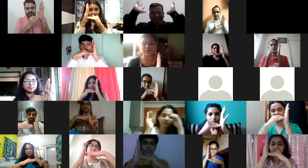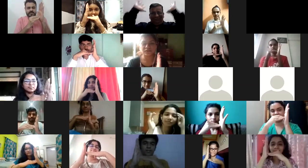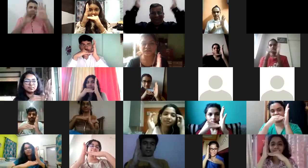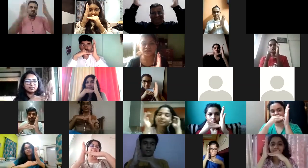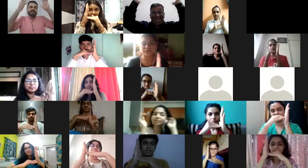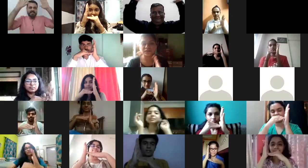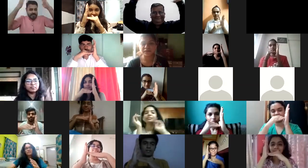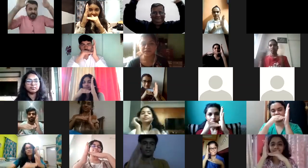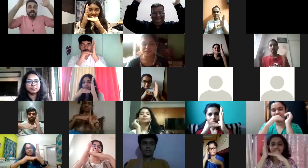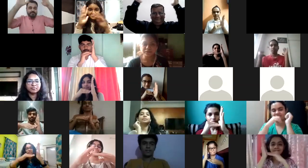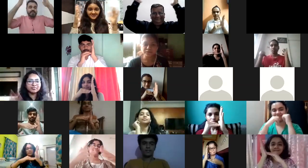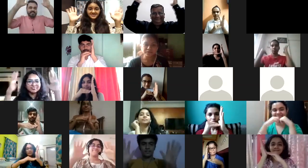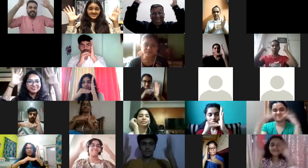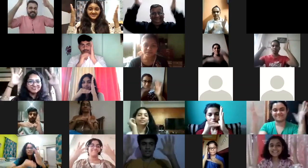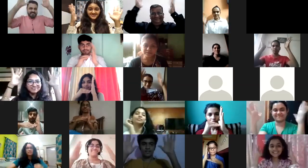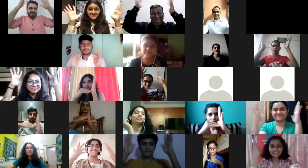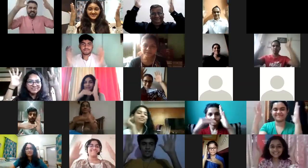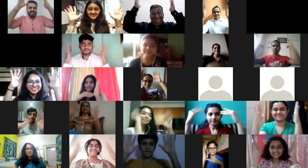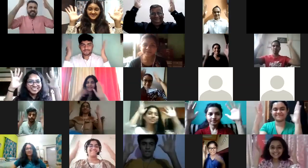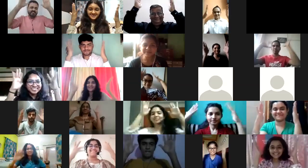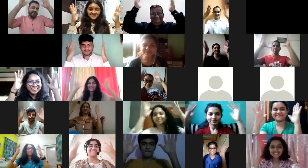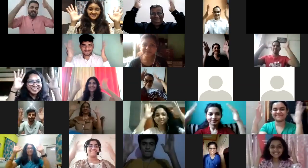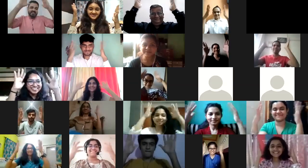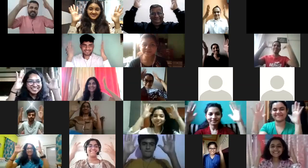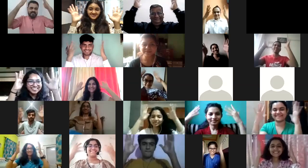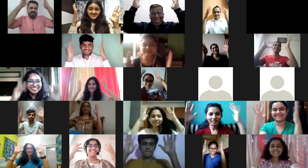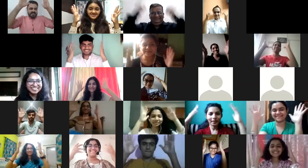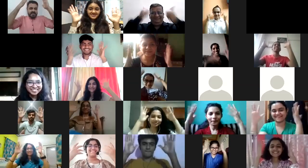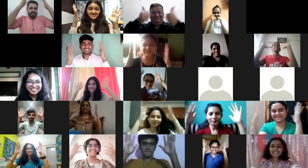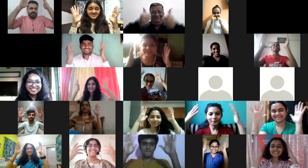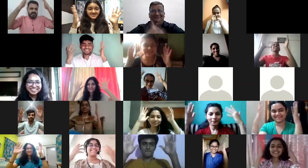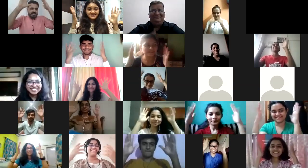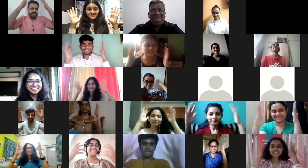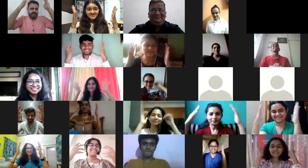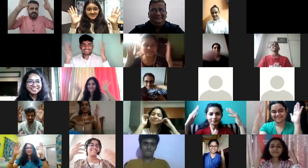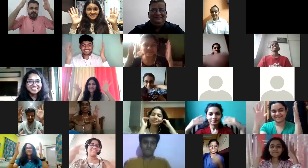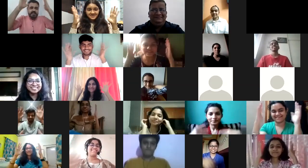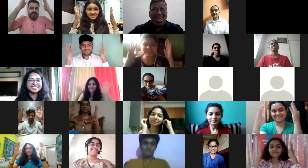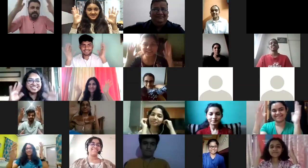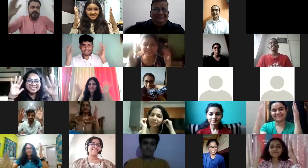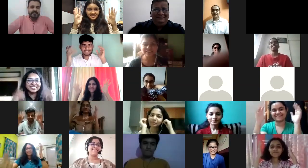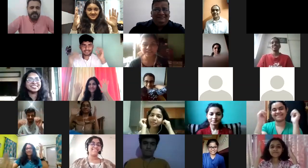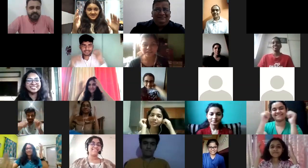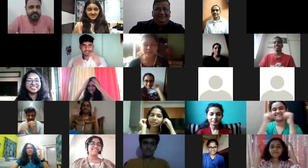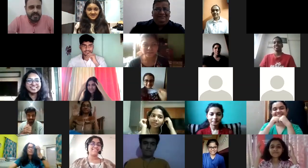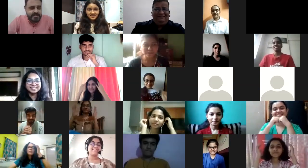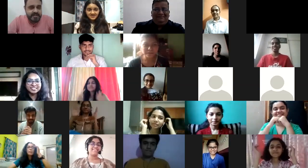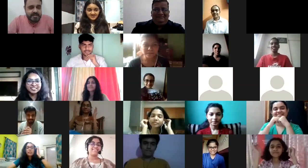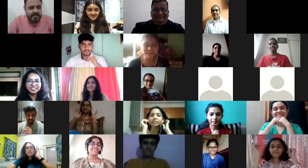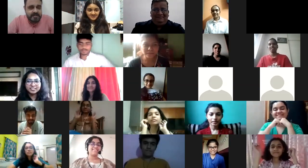Okay, let us all clap for ourselves. Very good. Is anyone timing it? Have it finished it in 35